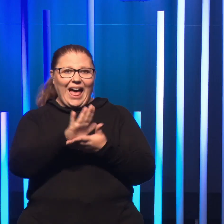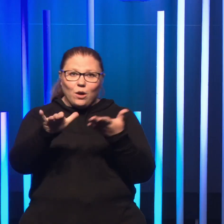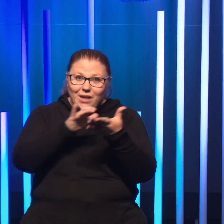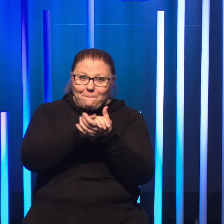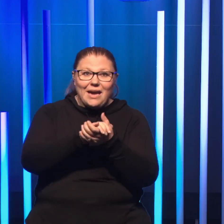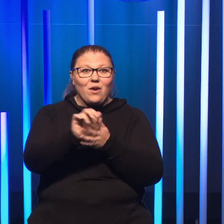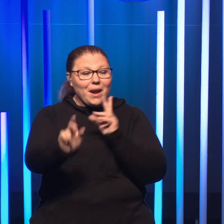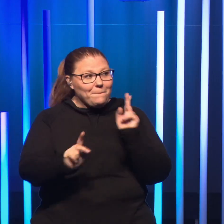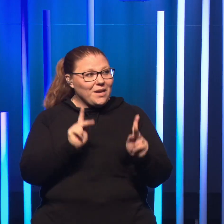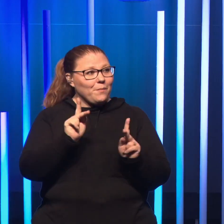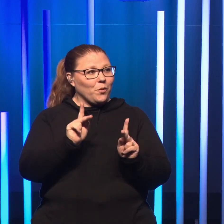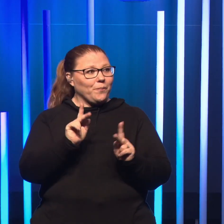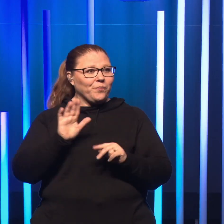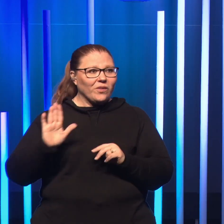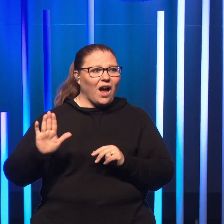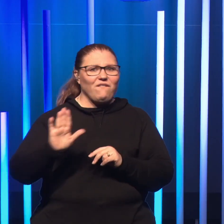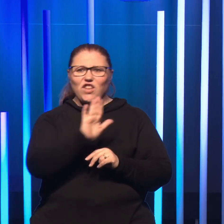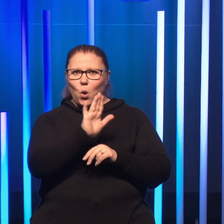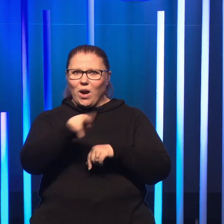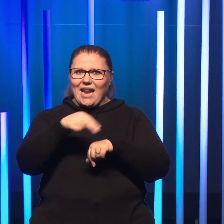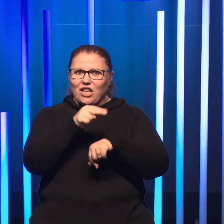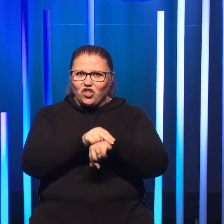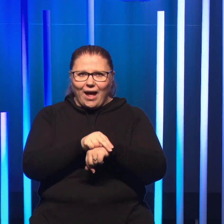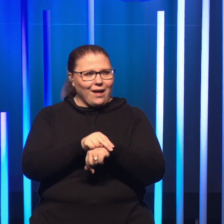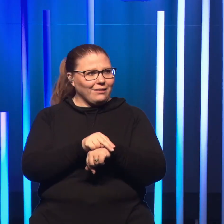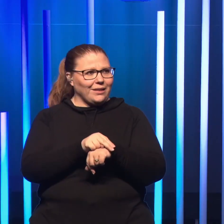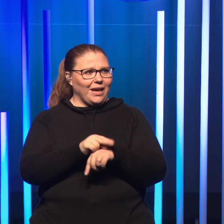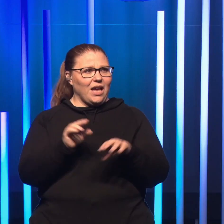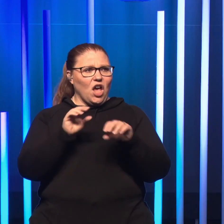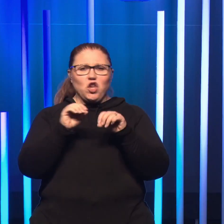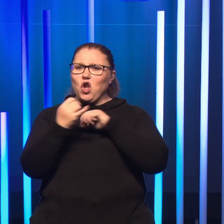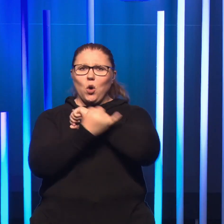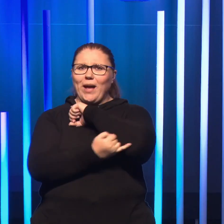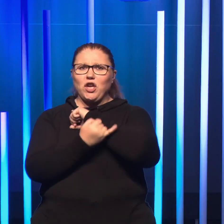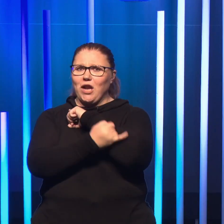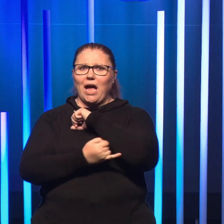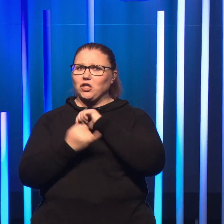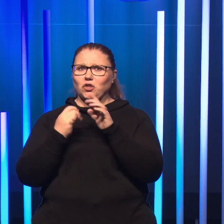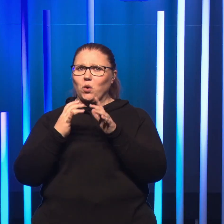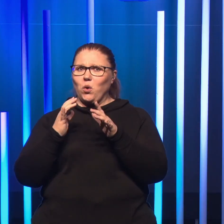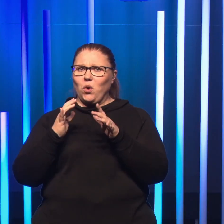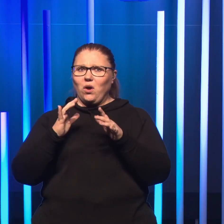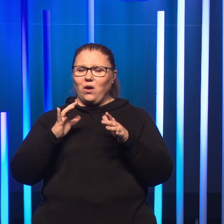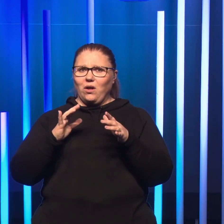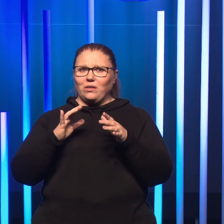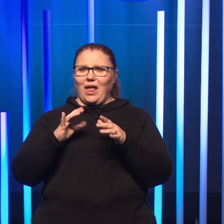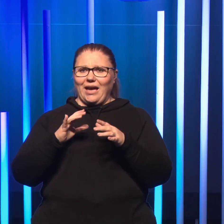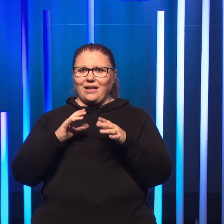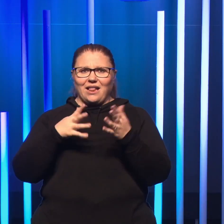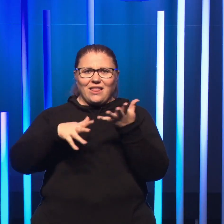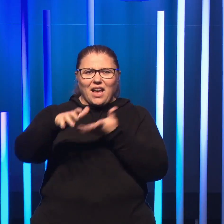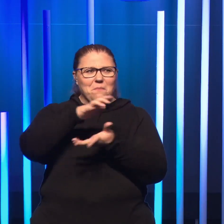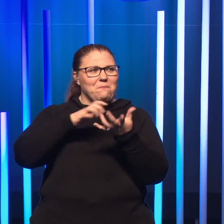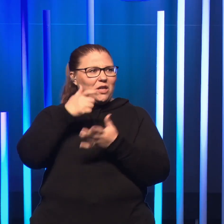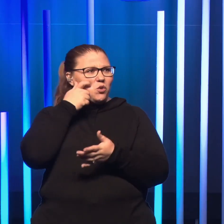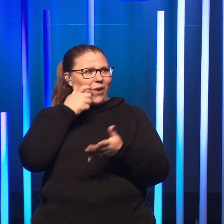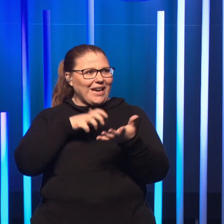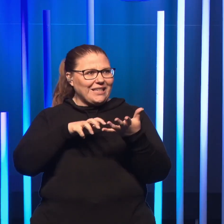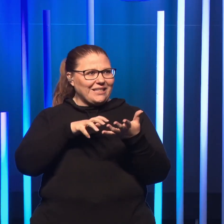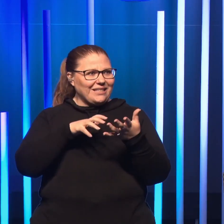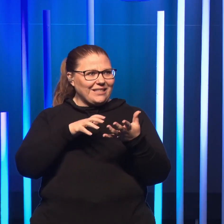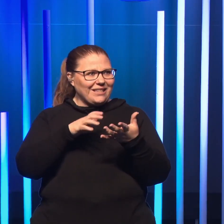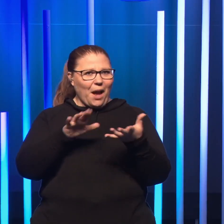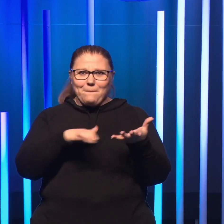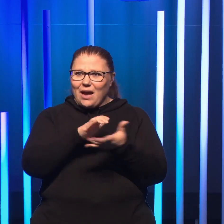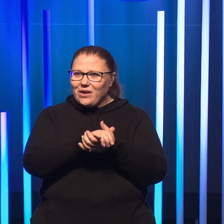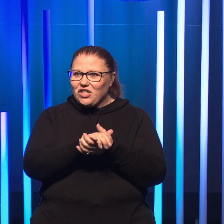people of your nationality, no international marriages, no interracial marriage, you would say that's, hang